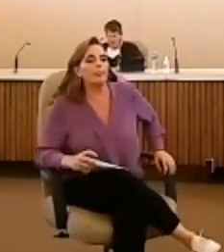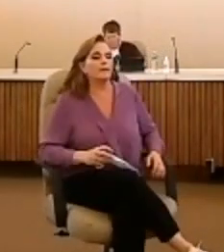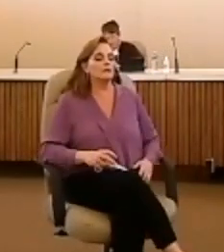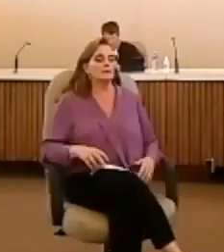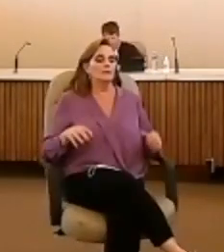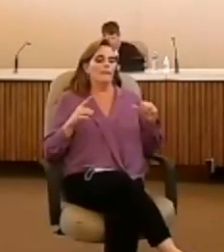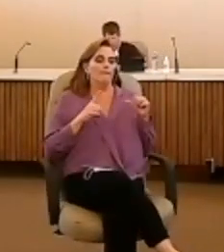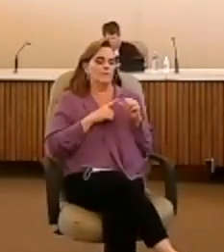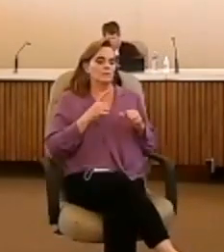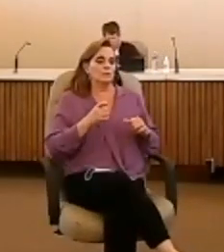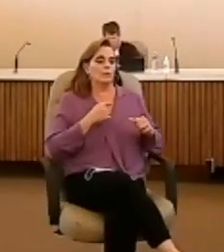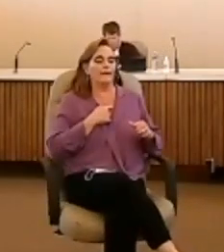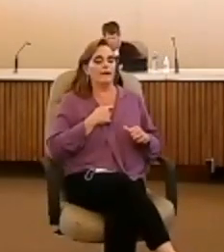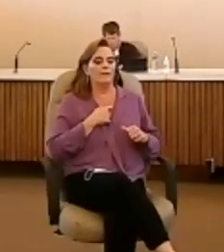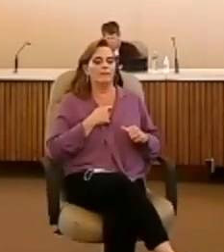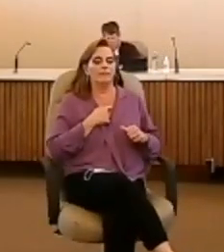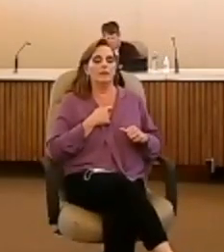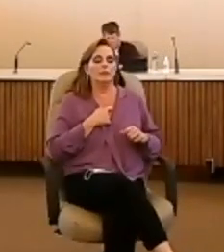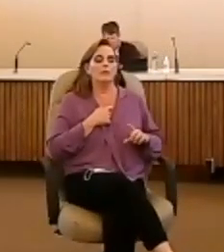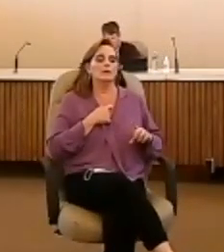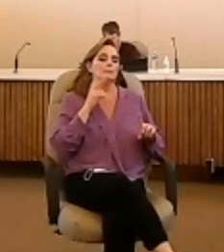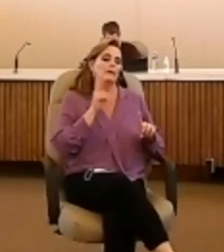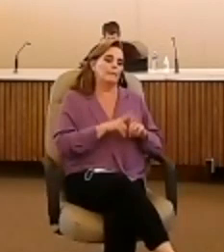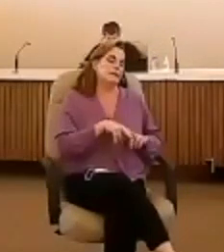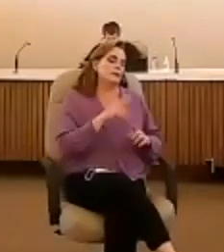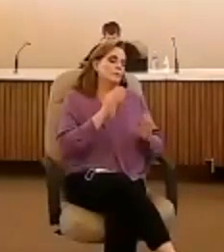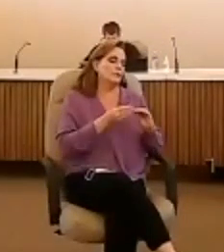First up, we have application number